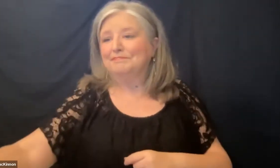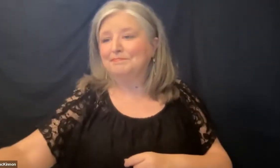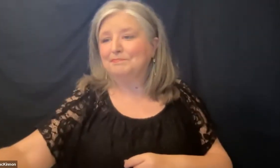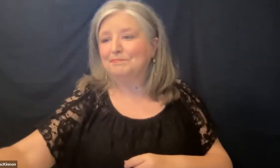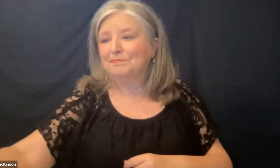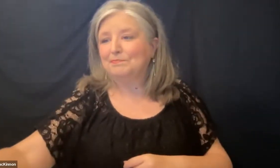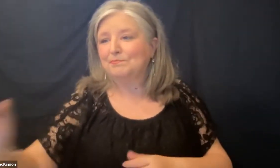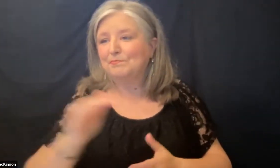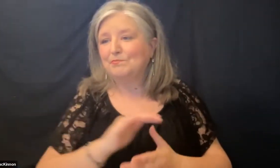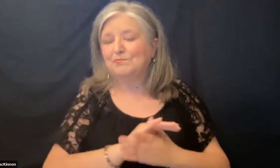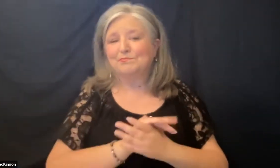well.